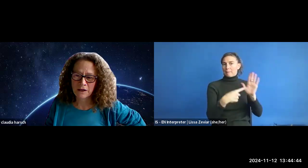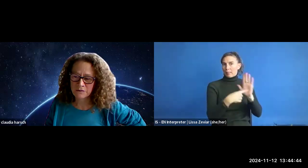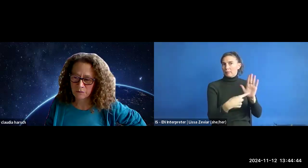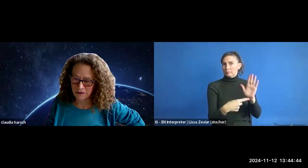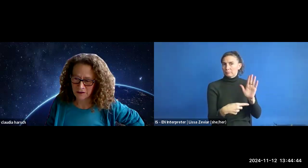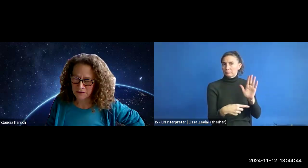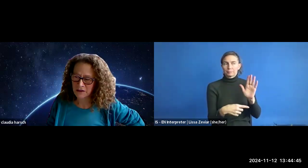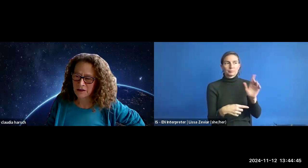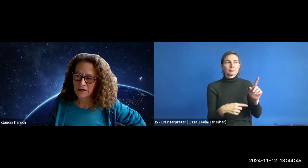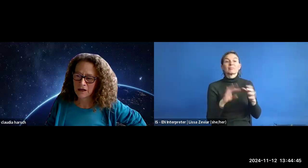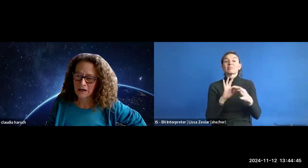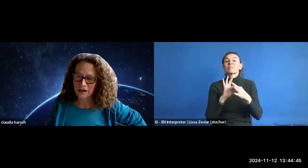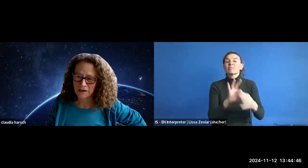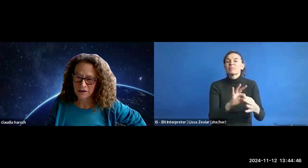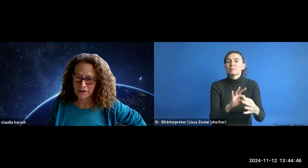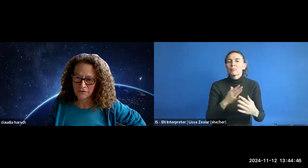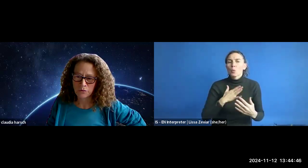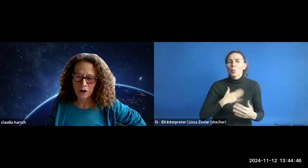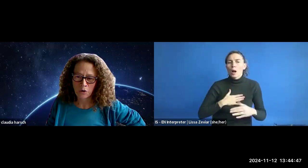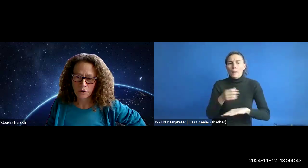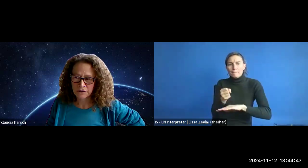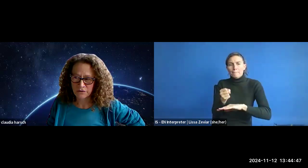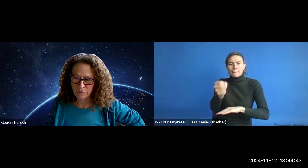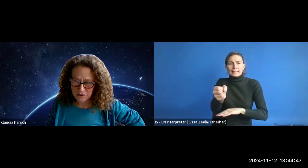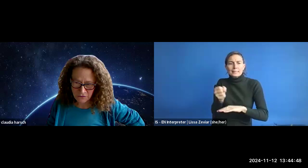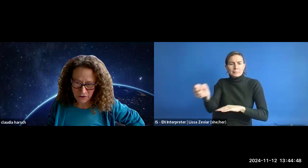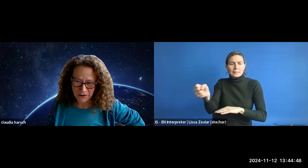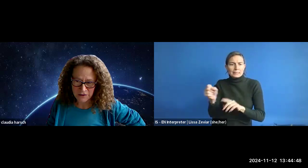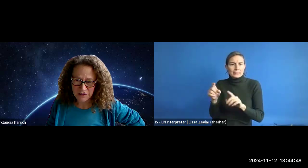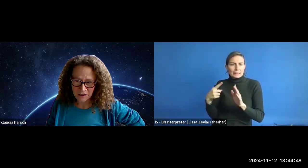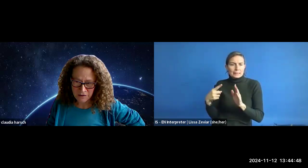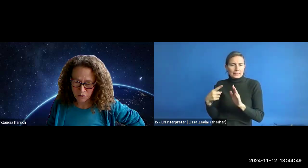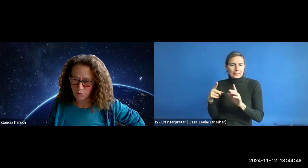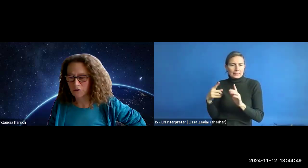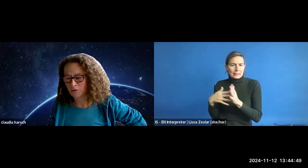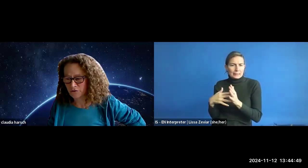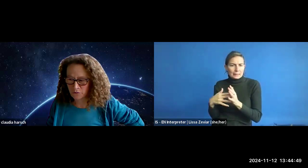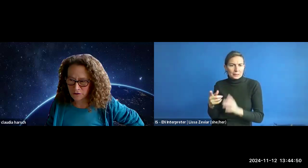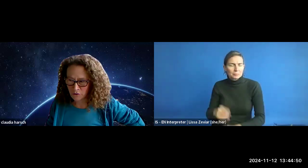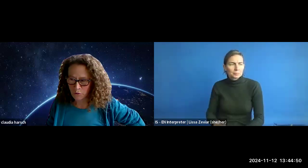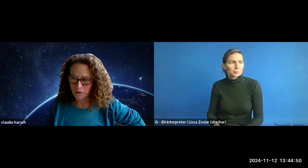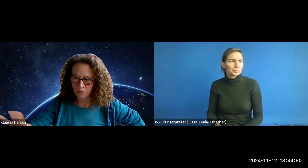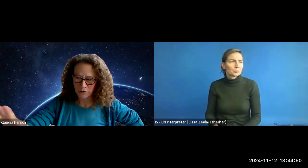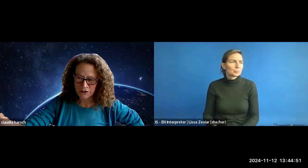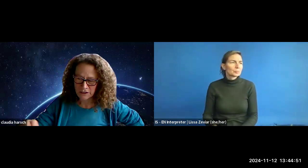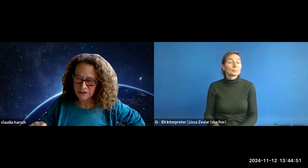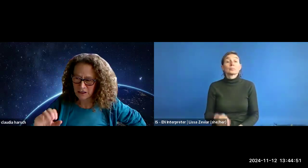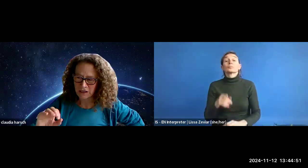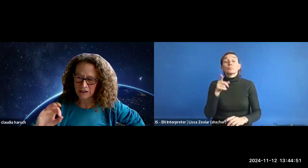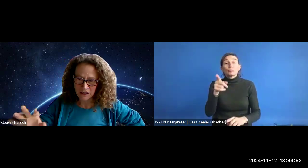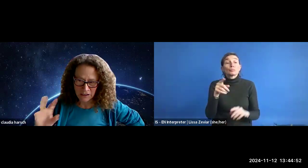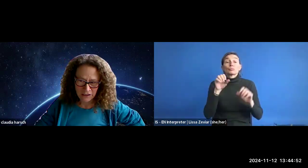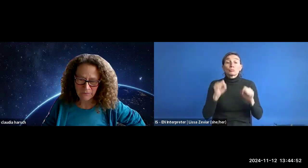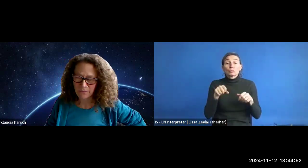items for the placement test. And if you now were to specify this test, you would go to YouTube and watch